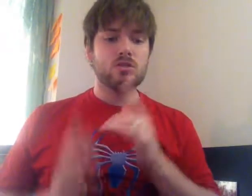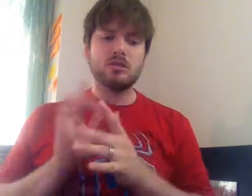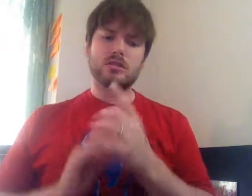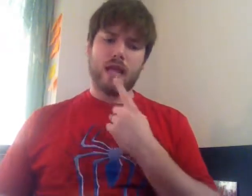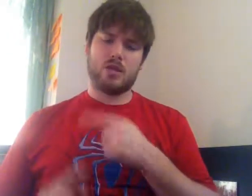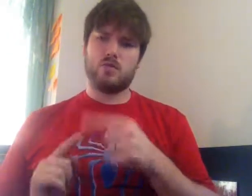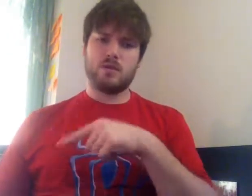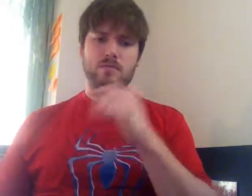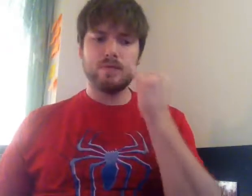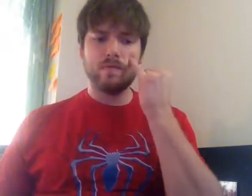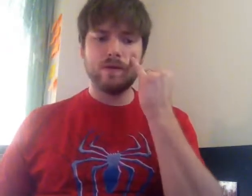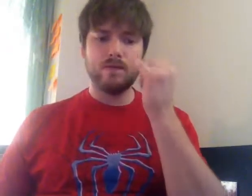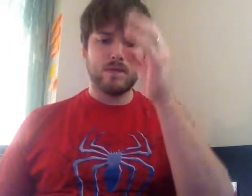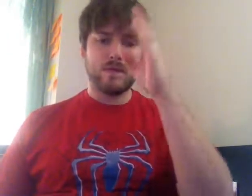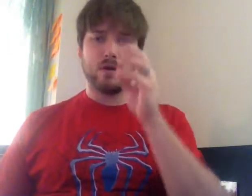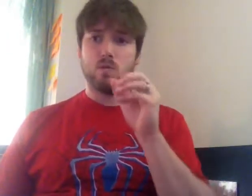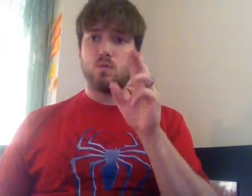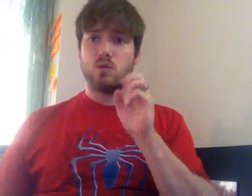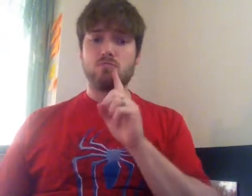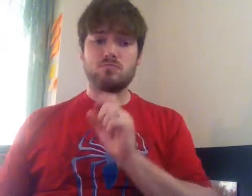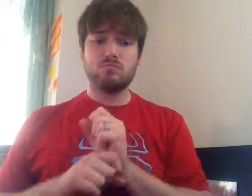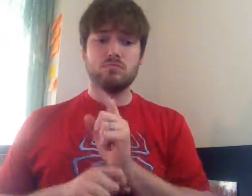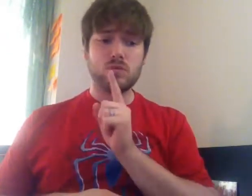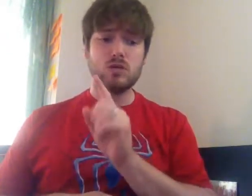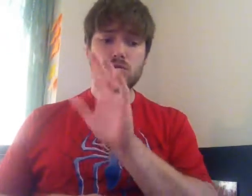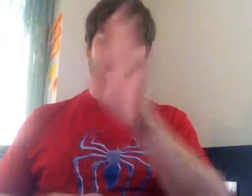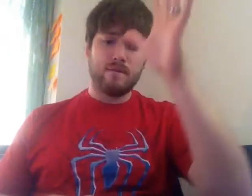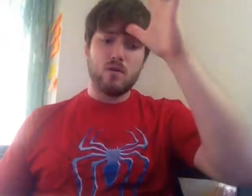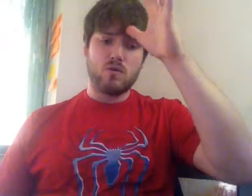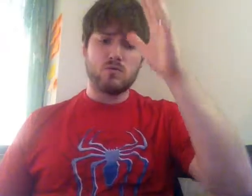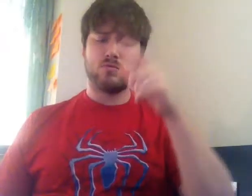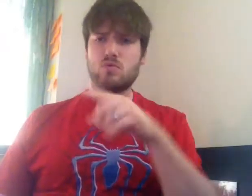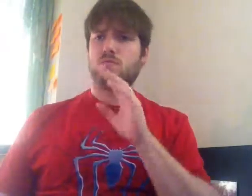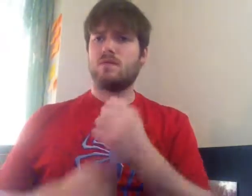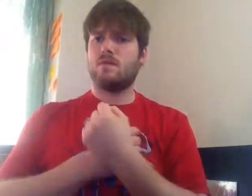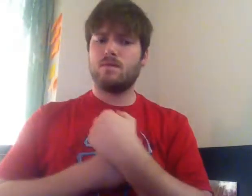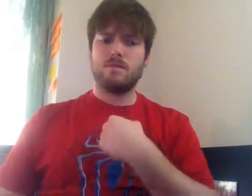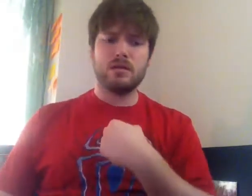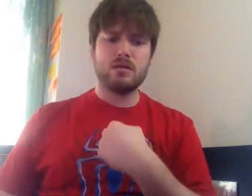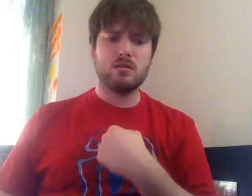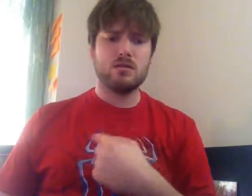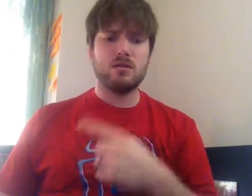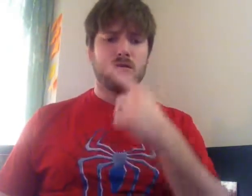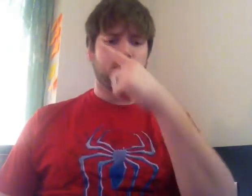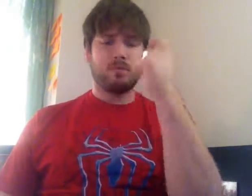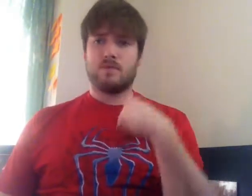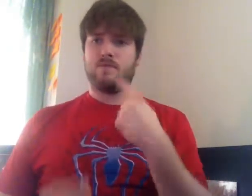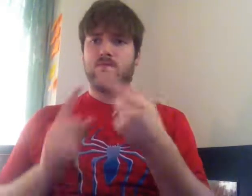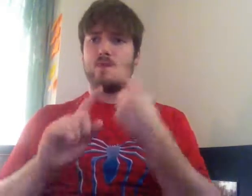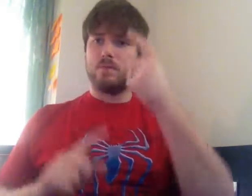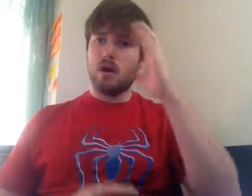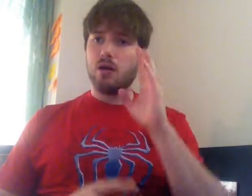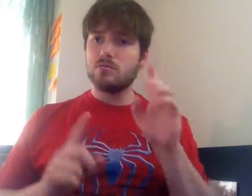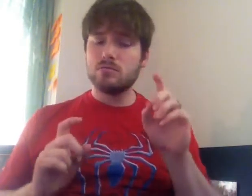of the state. We're going to be keeping an eye on some of those areas. This is the scenes from earlier there. So we continue here as we work our way through